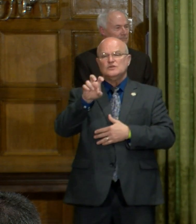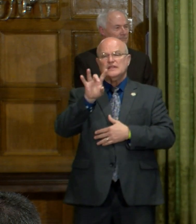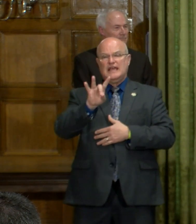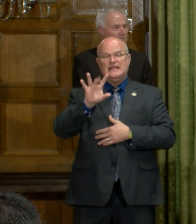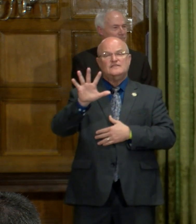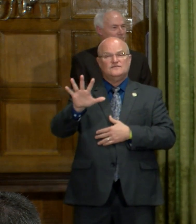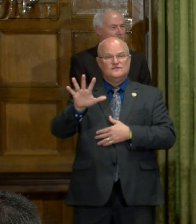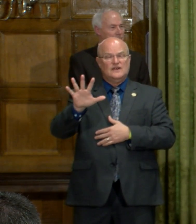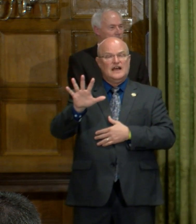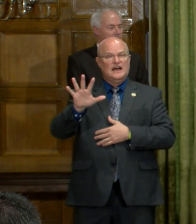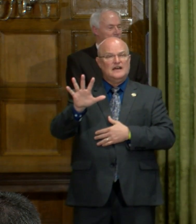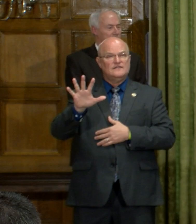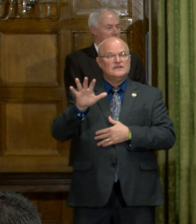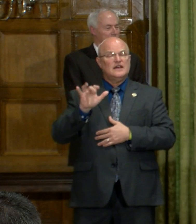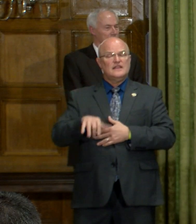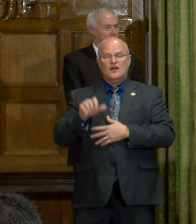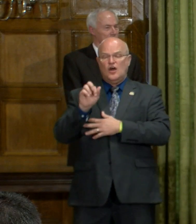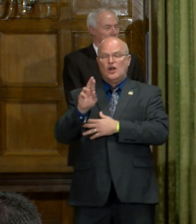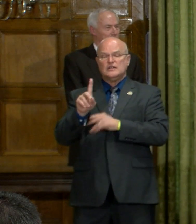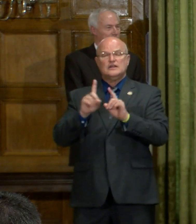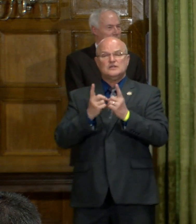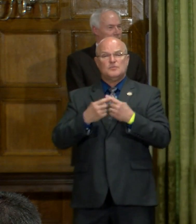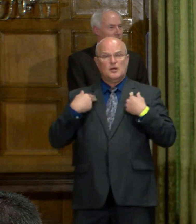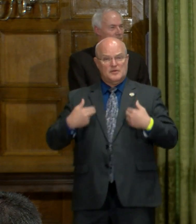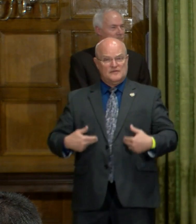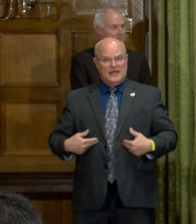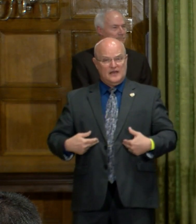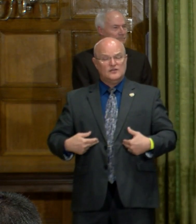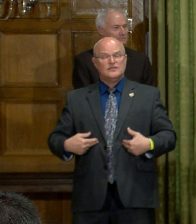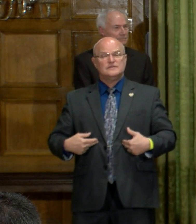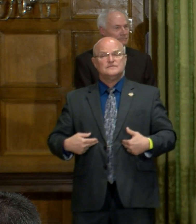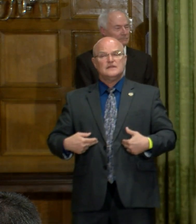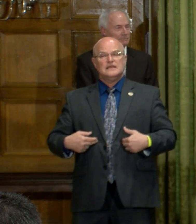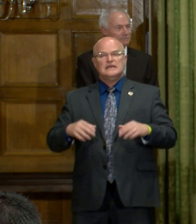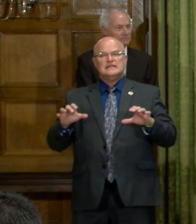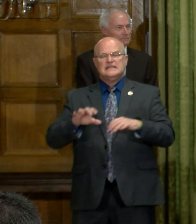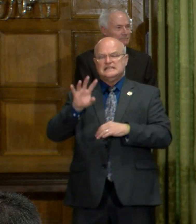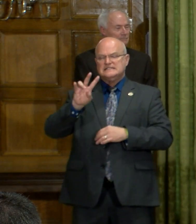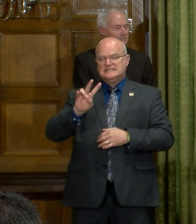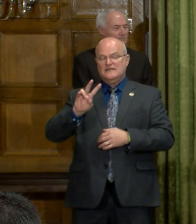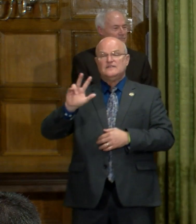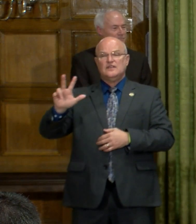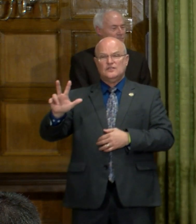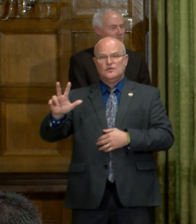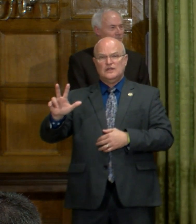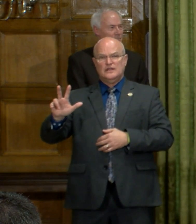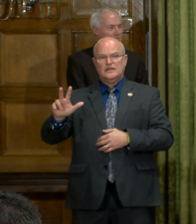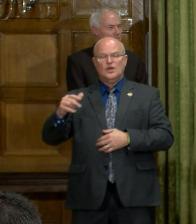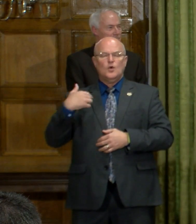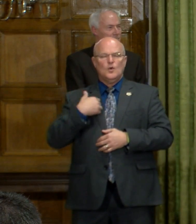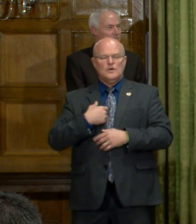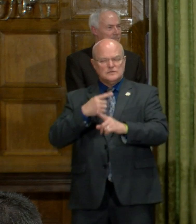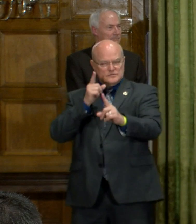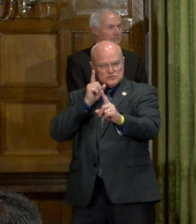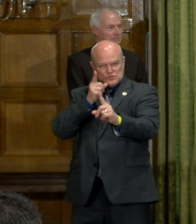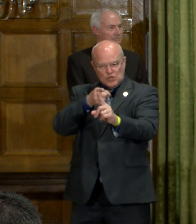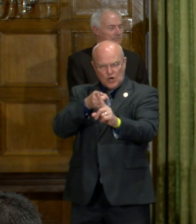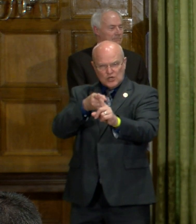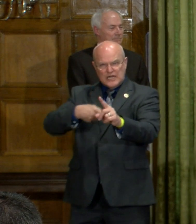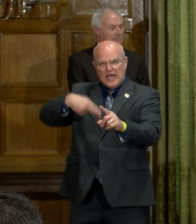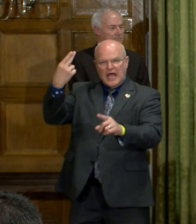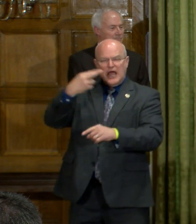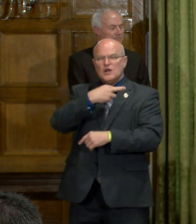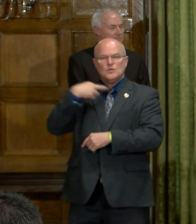1,285 of those. The Arkansas Department of Health Public Health Lab did 73. Now, we were doing targeted testing in